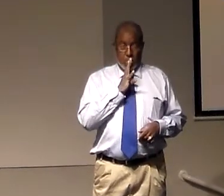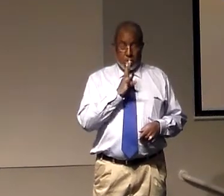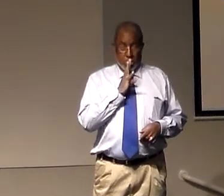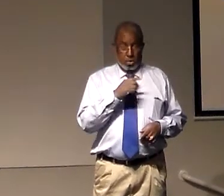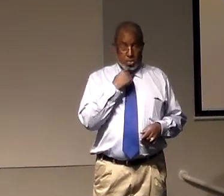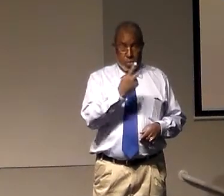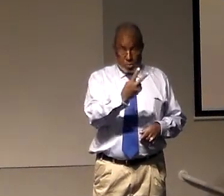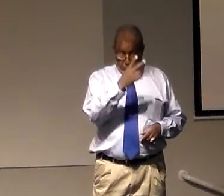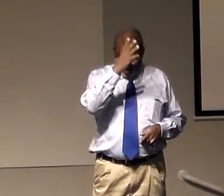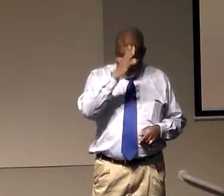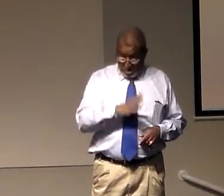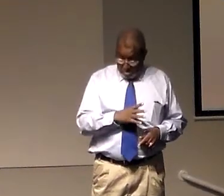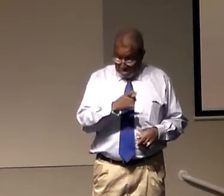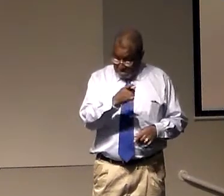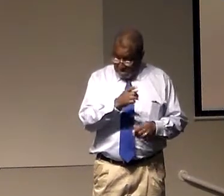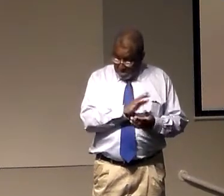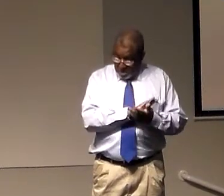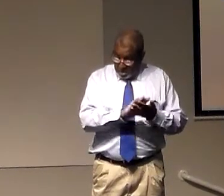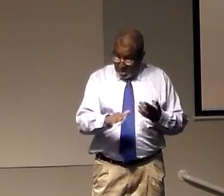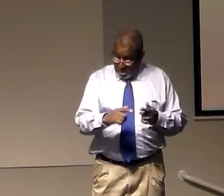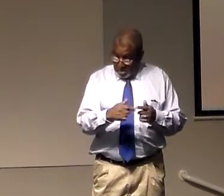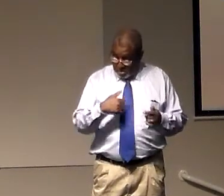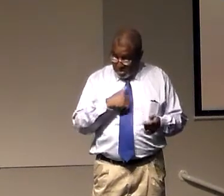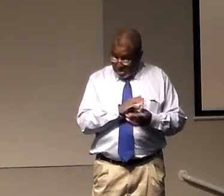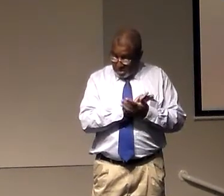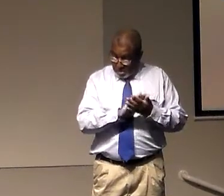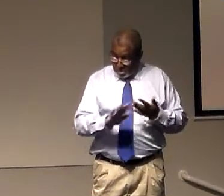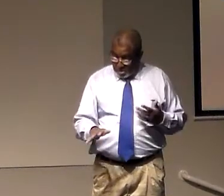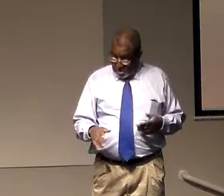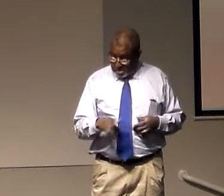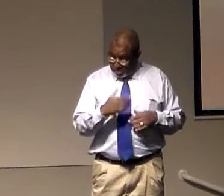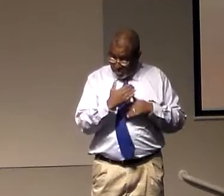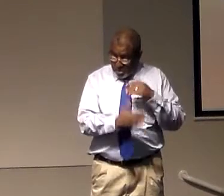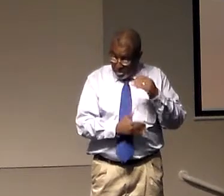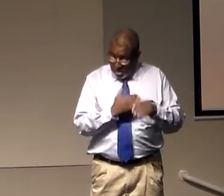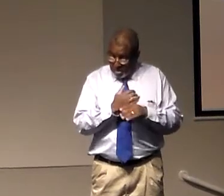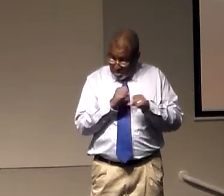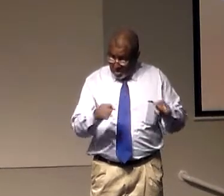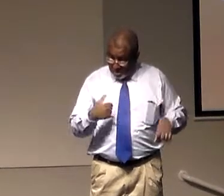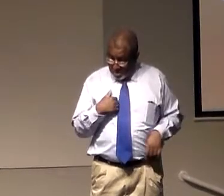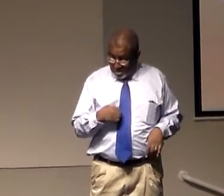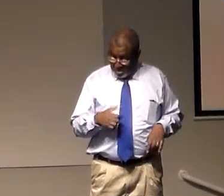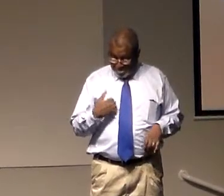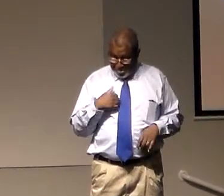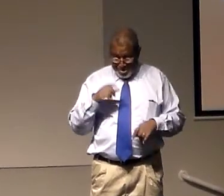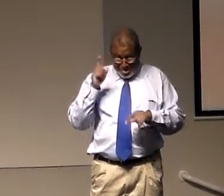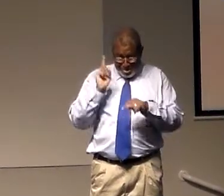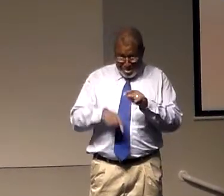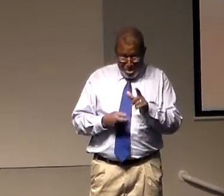Lot, the 2 men, told the 2 men, said, sir, don't force me to